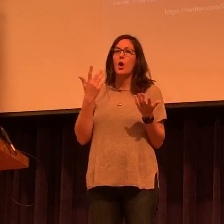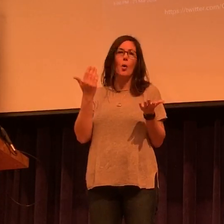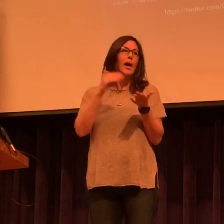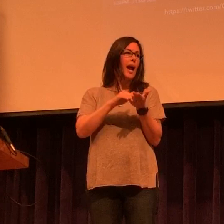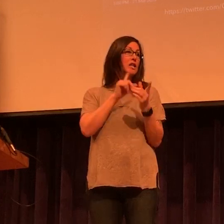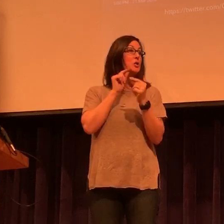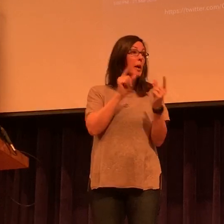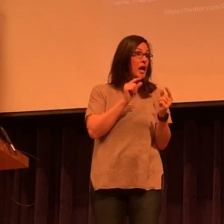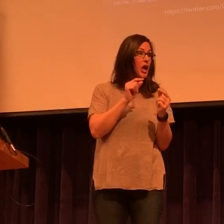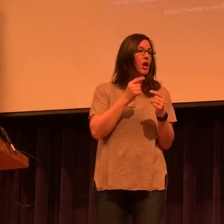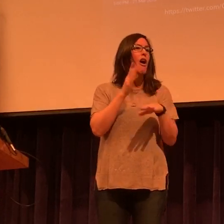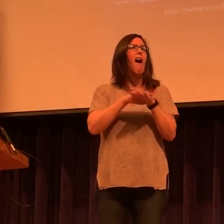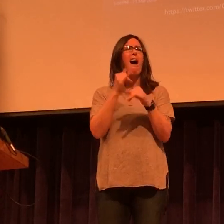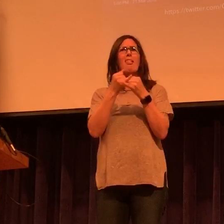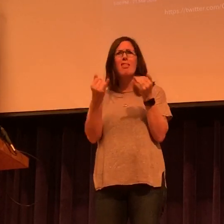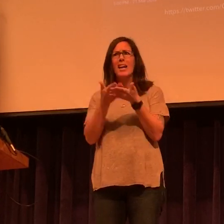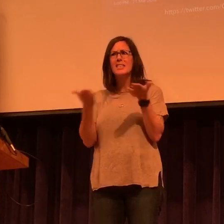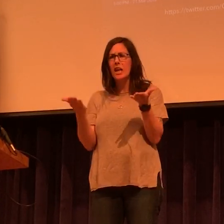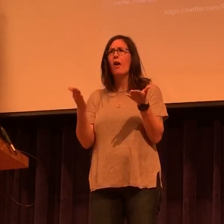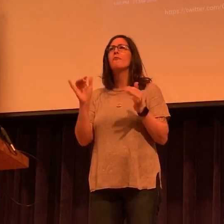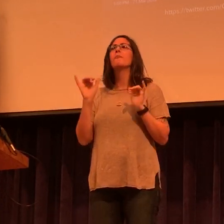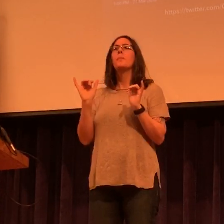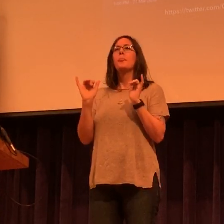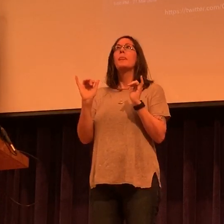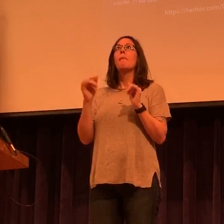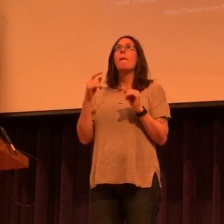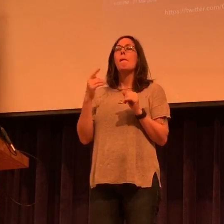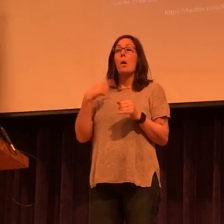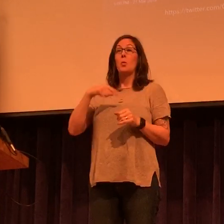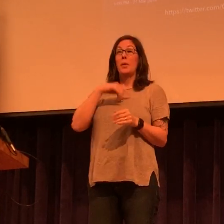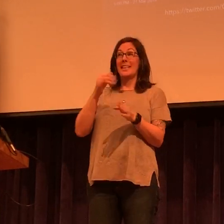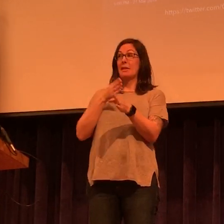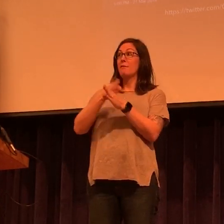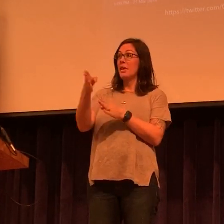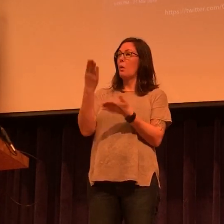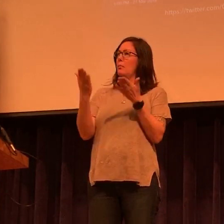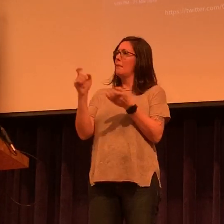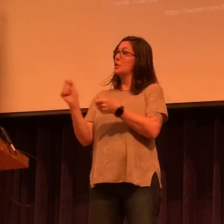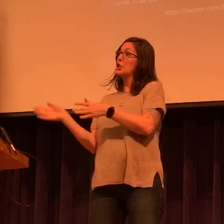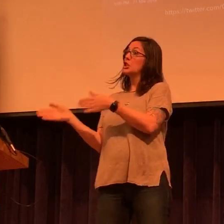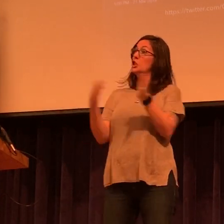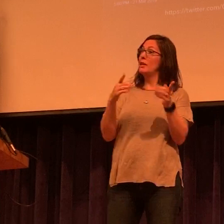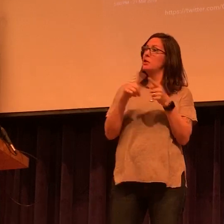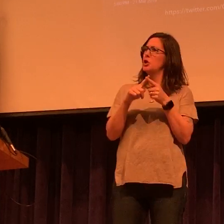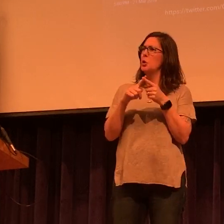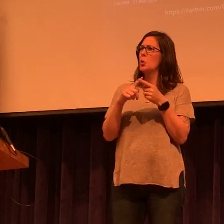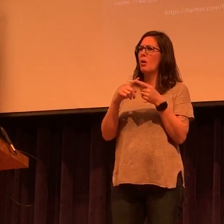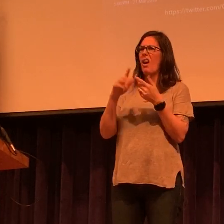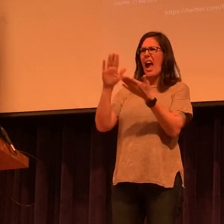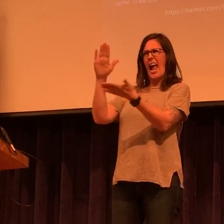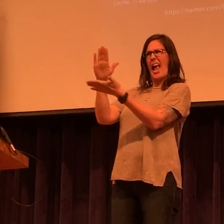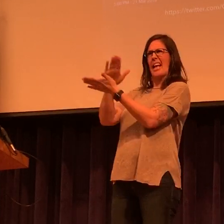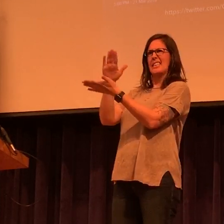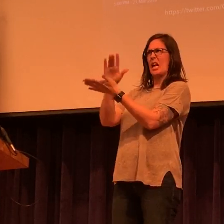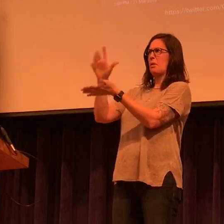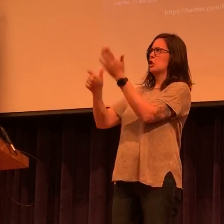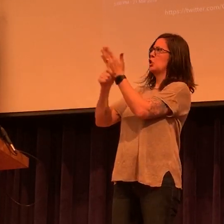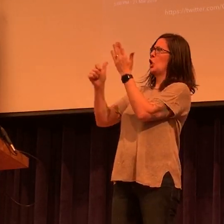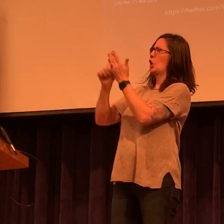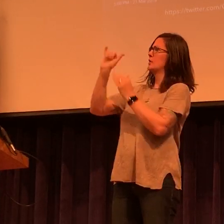So of course this got me thinking, and again, looking at conversations happening on Twitter and in other platforms online,